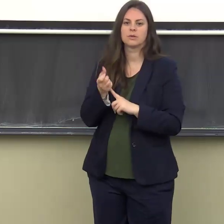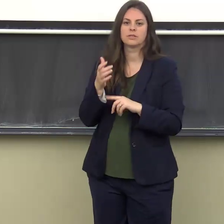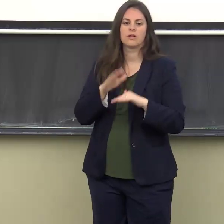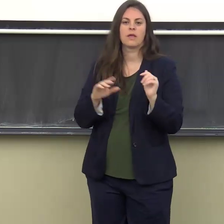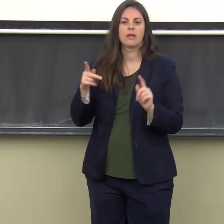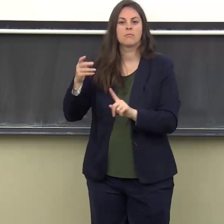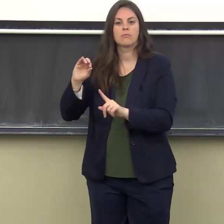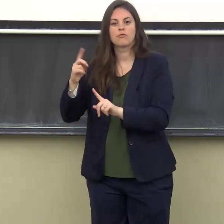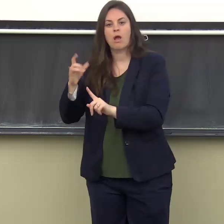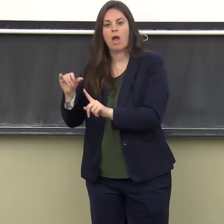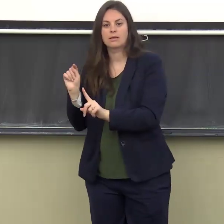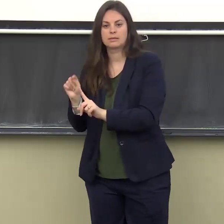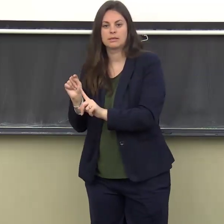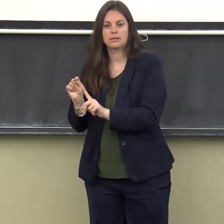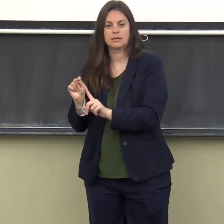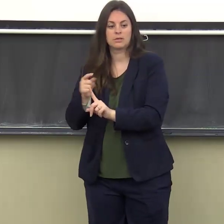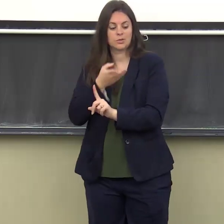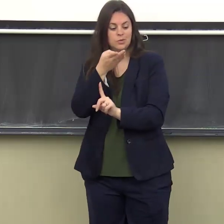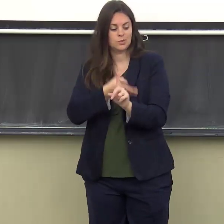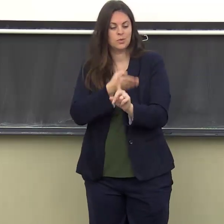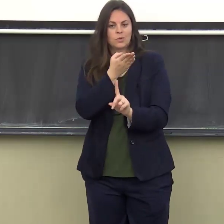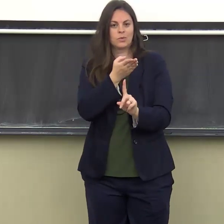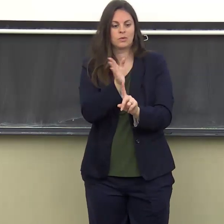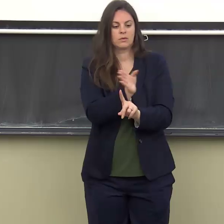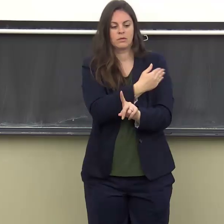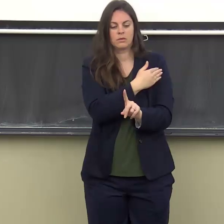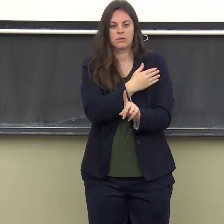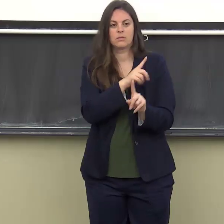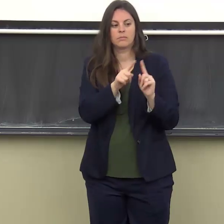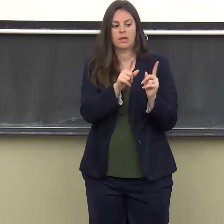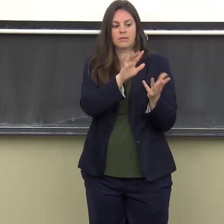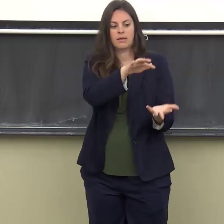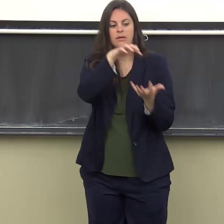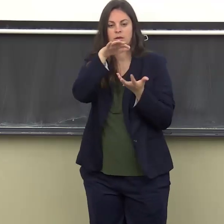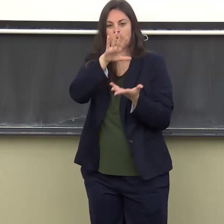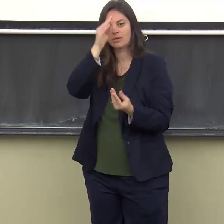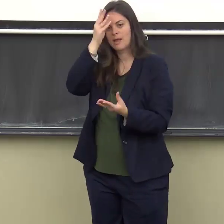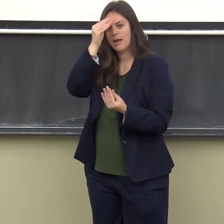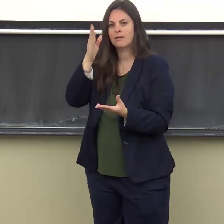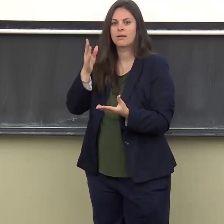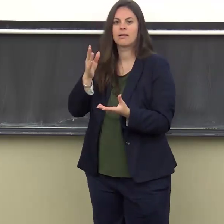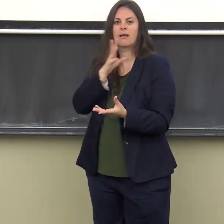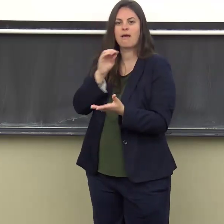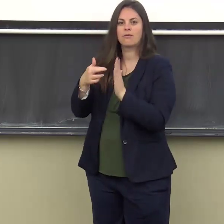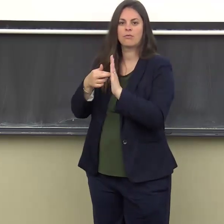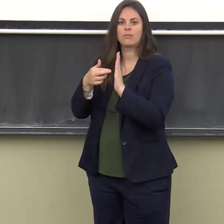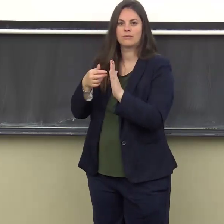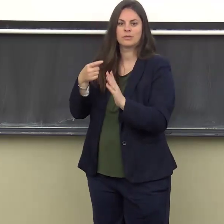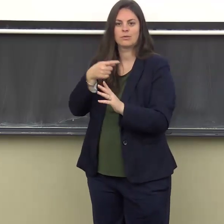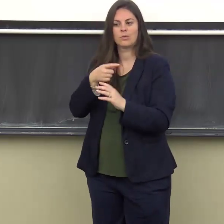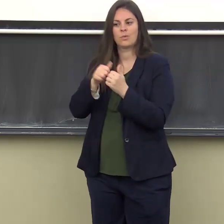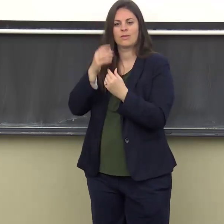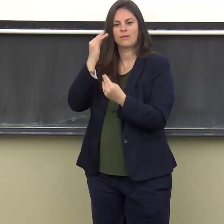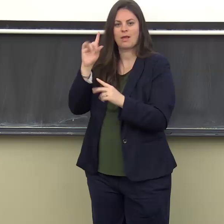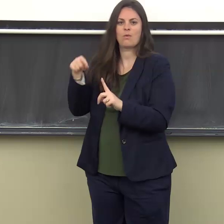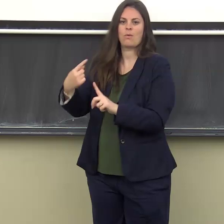proxy situation where you are not there and the data is being used in a representational manner. And I